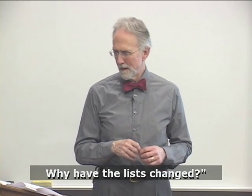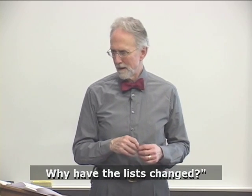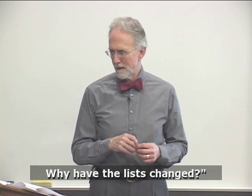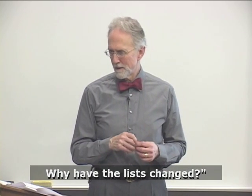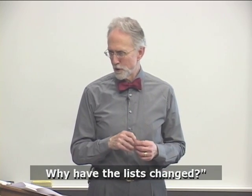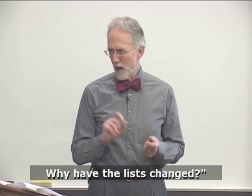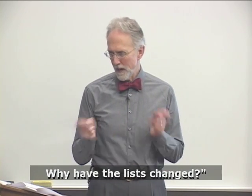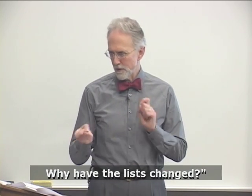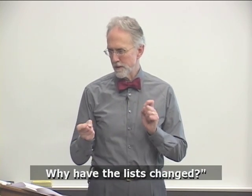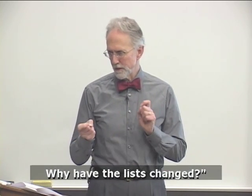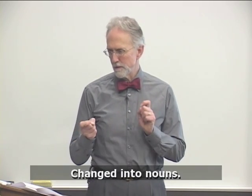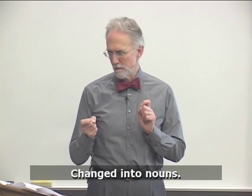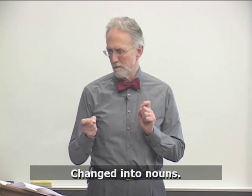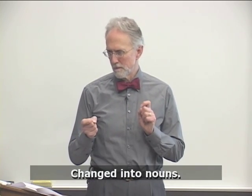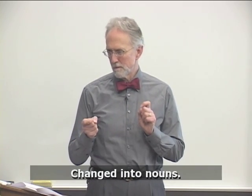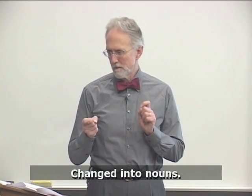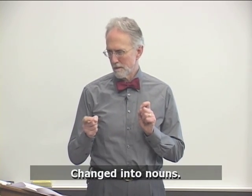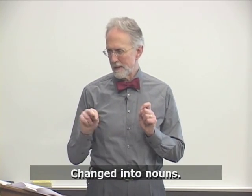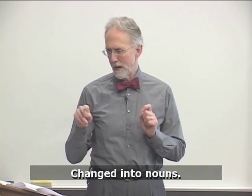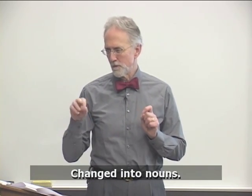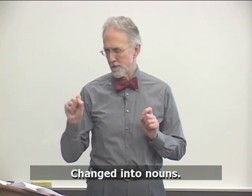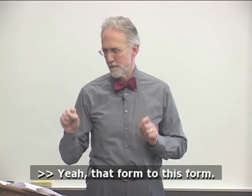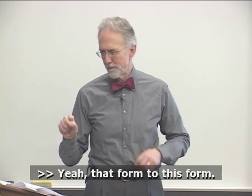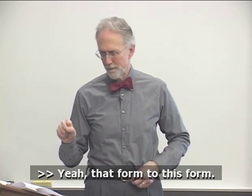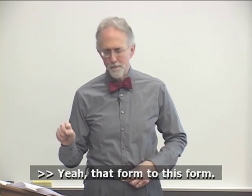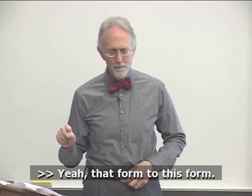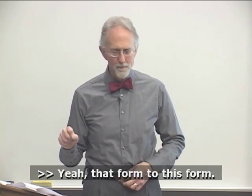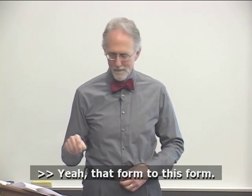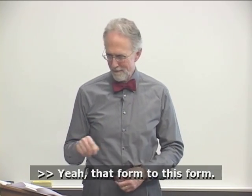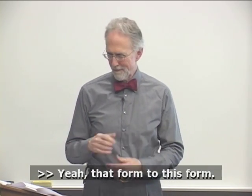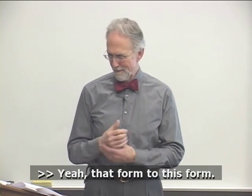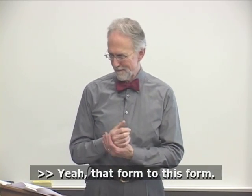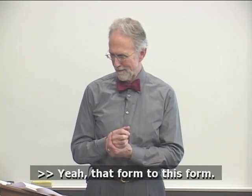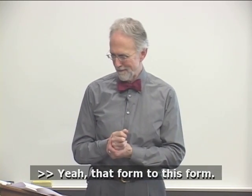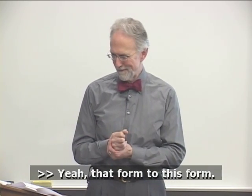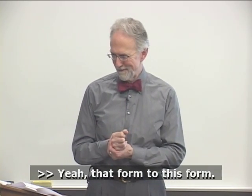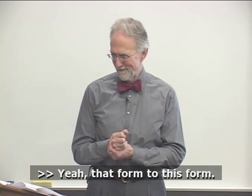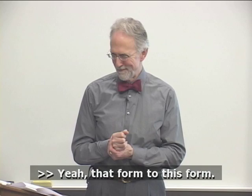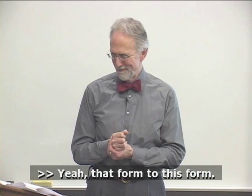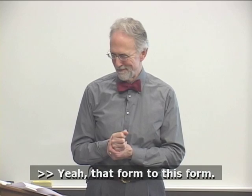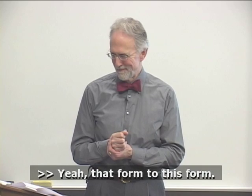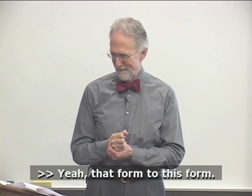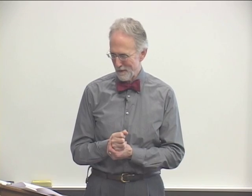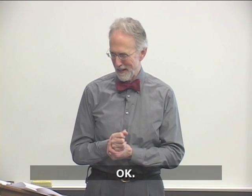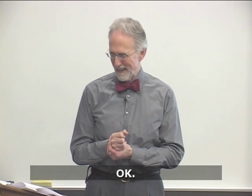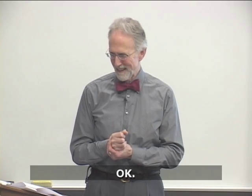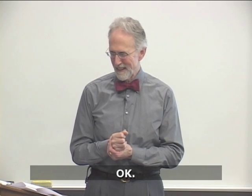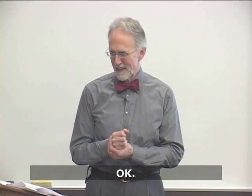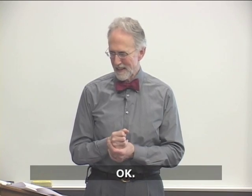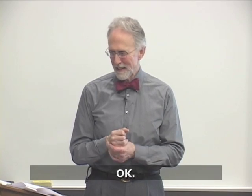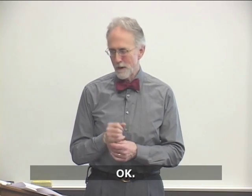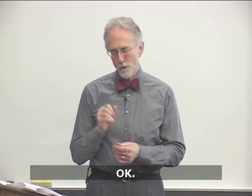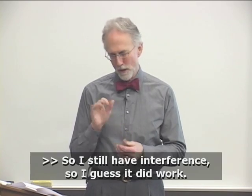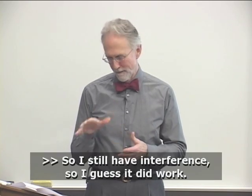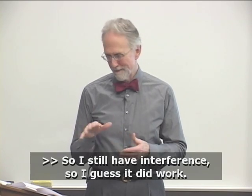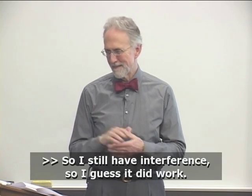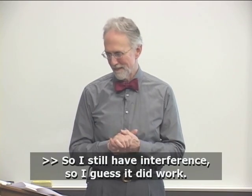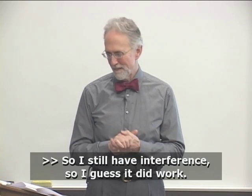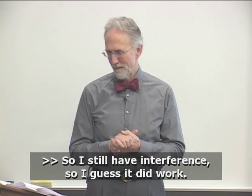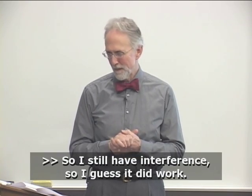list Changed into nouns. from that form to this form. Okay. So it's still an interference. Good. So I guess if